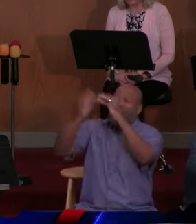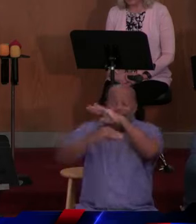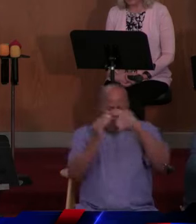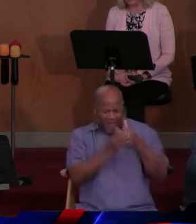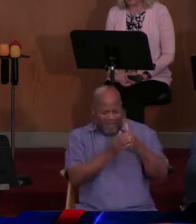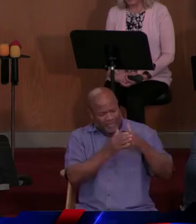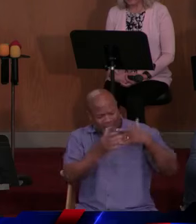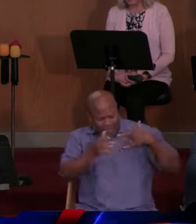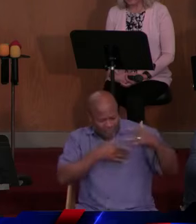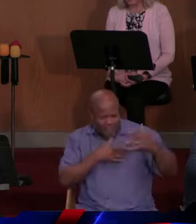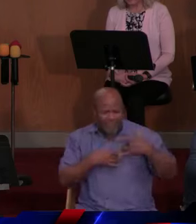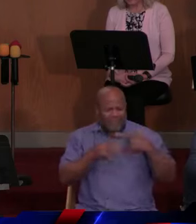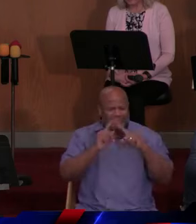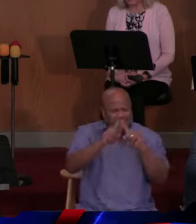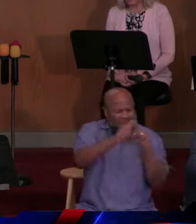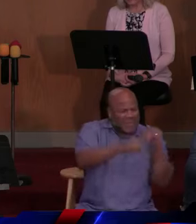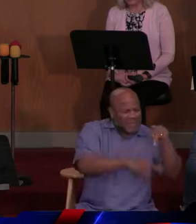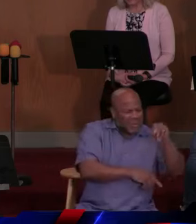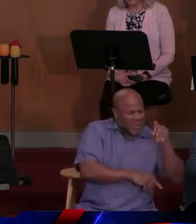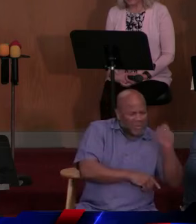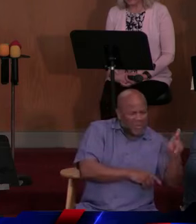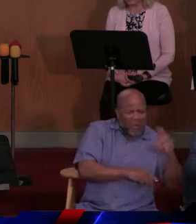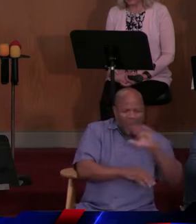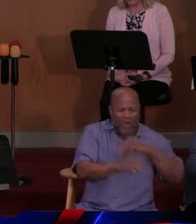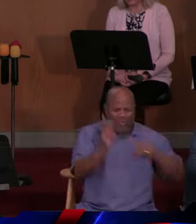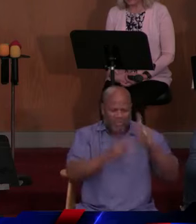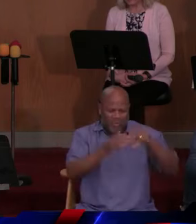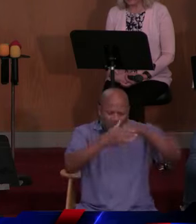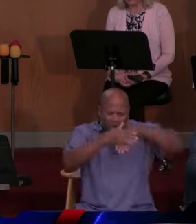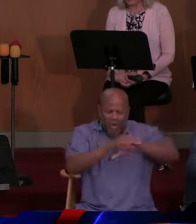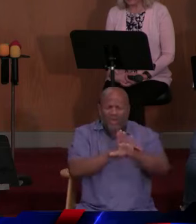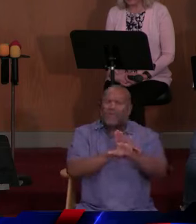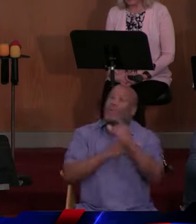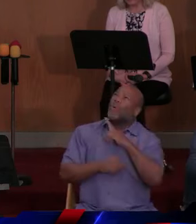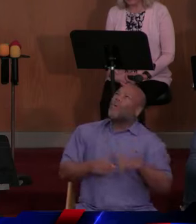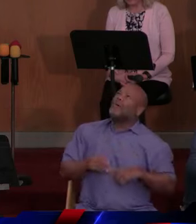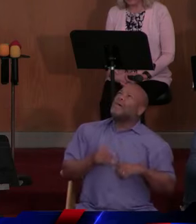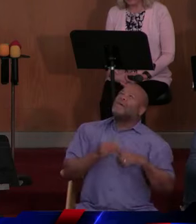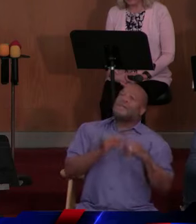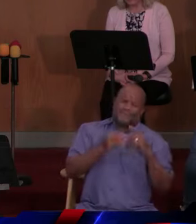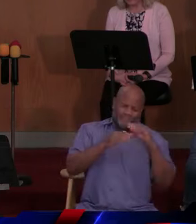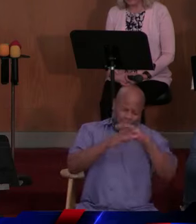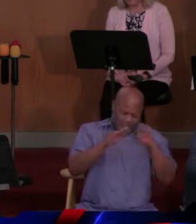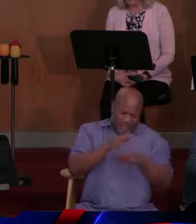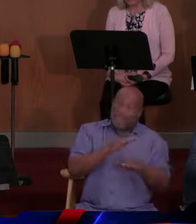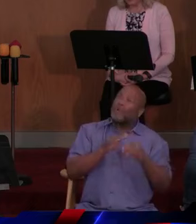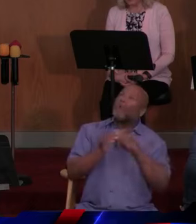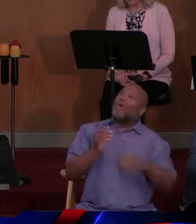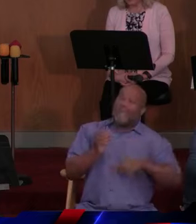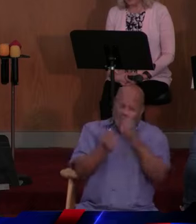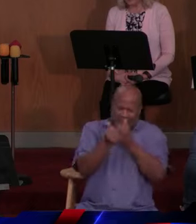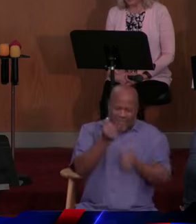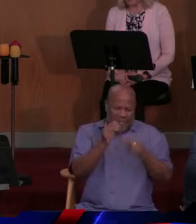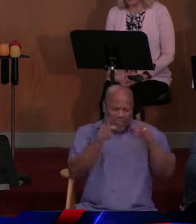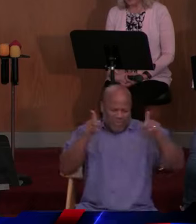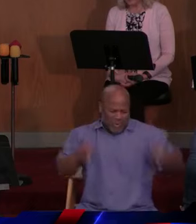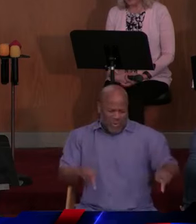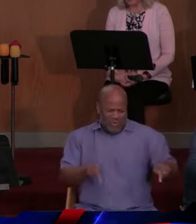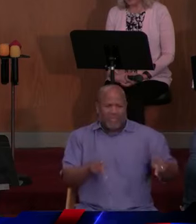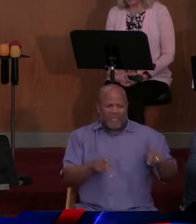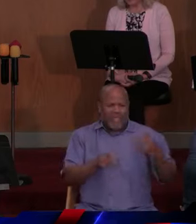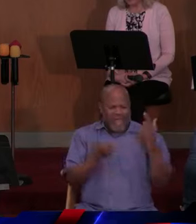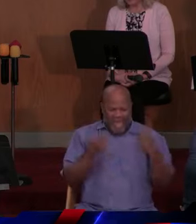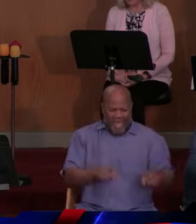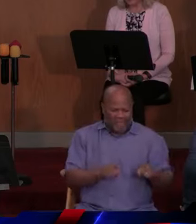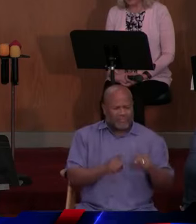burden for all of their parishioners, Lord God, and those who love you, Lord God. I lift up every person, Lord God, who's on the